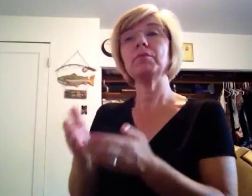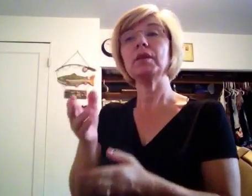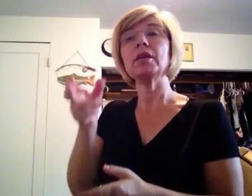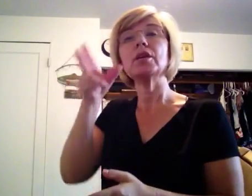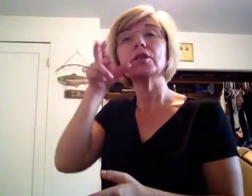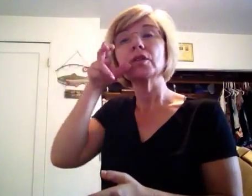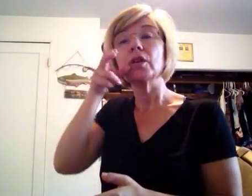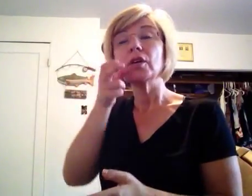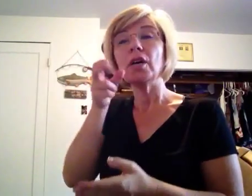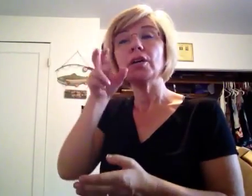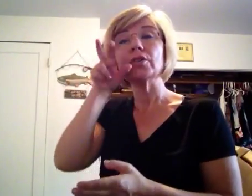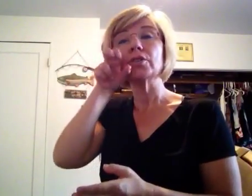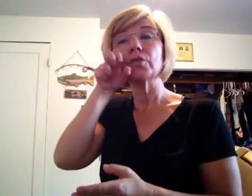animals.